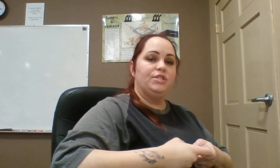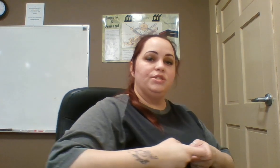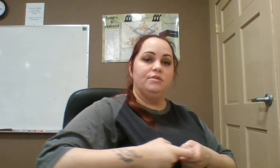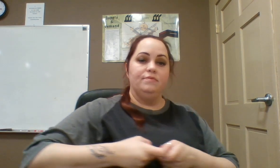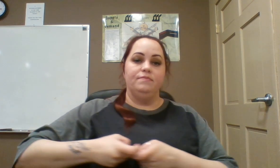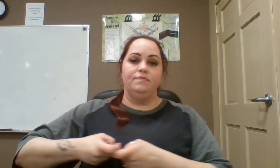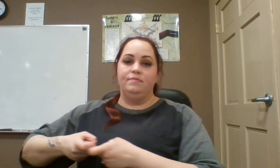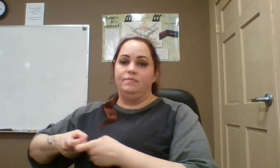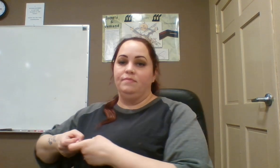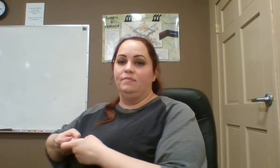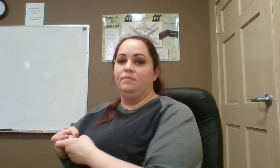Spanish.